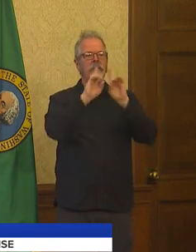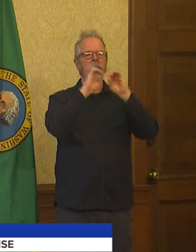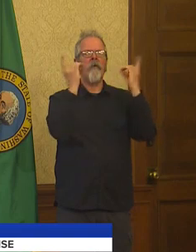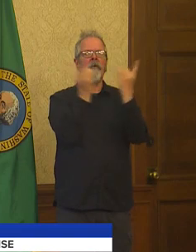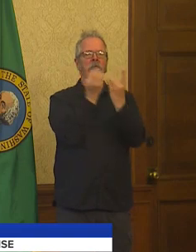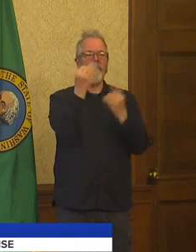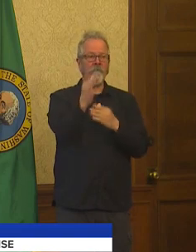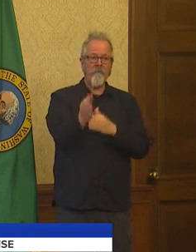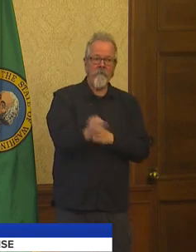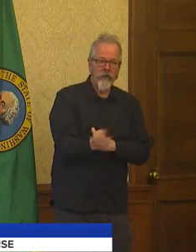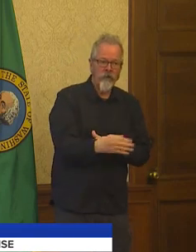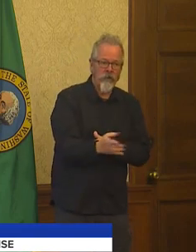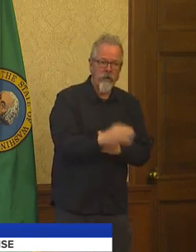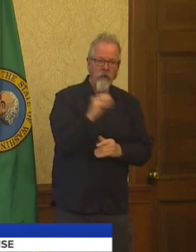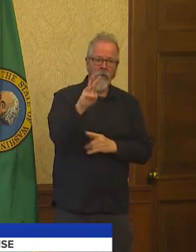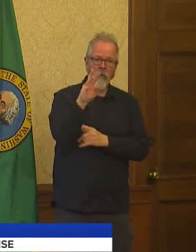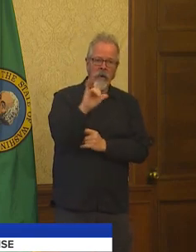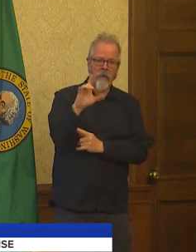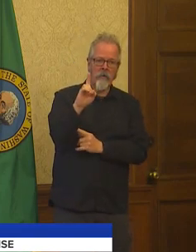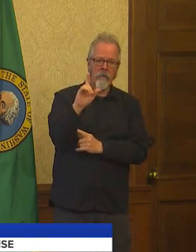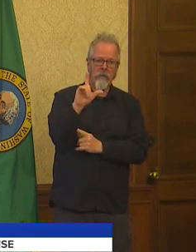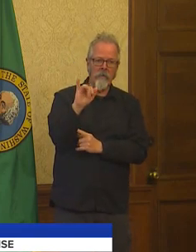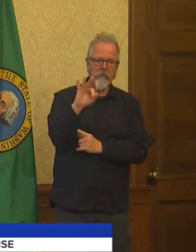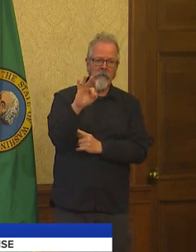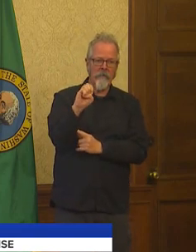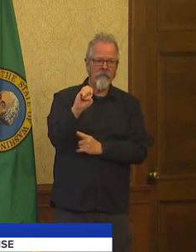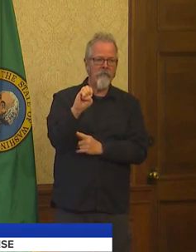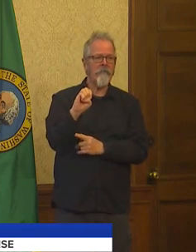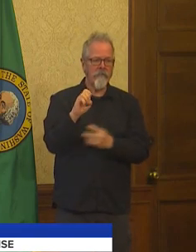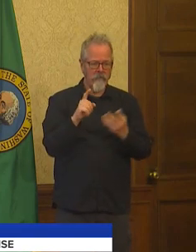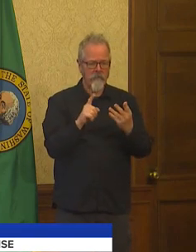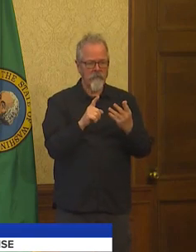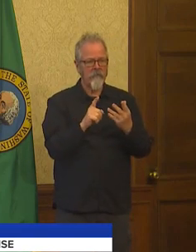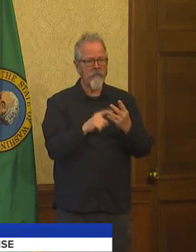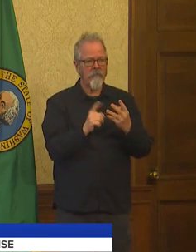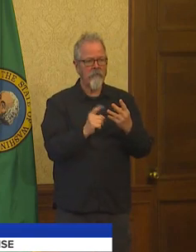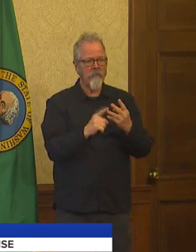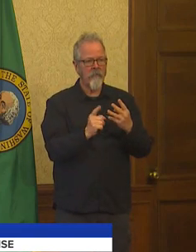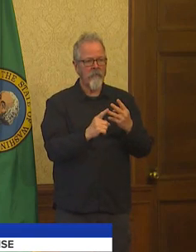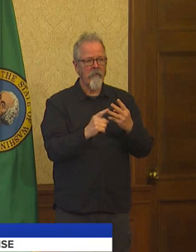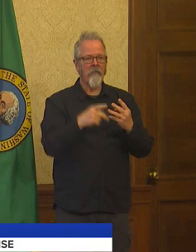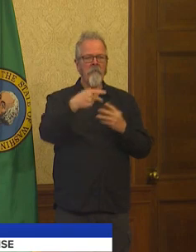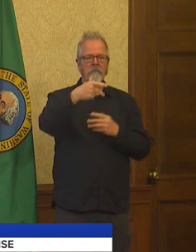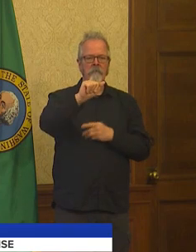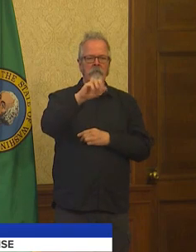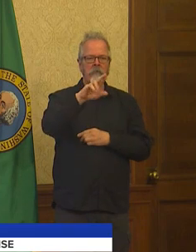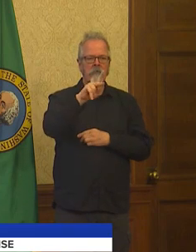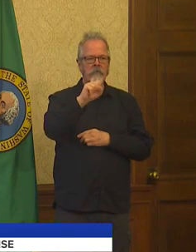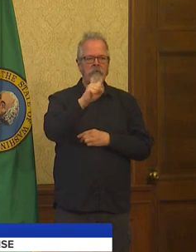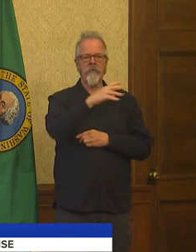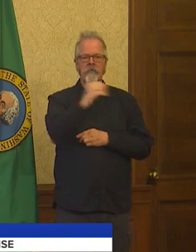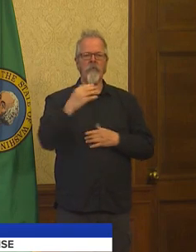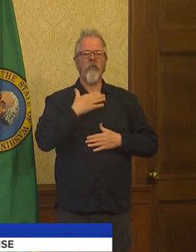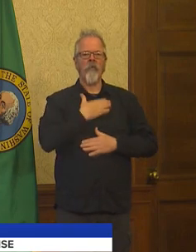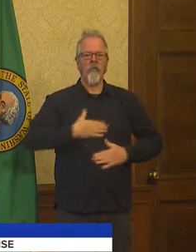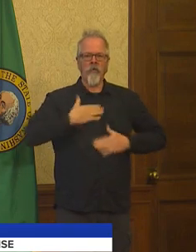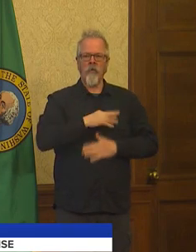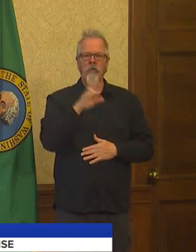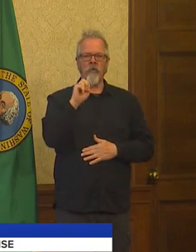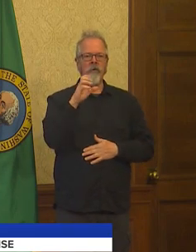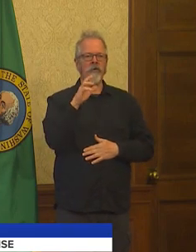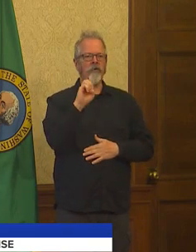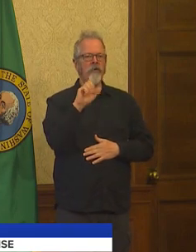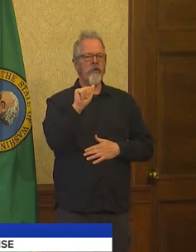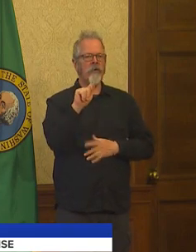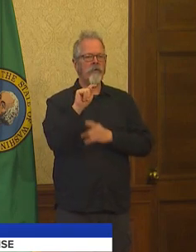am announcing a partial reopening of outdoor recreation beginning on May 5th. This will open